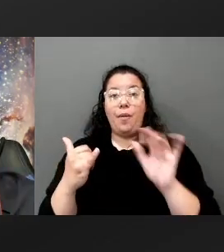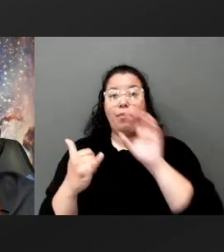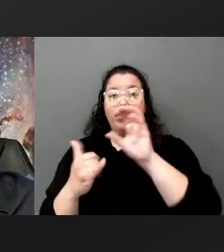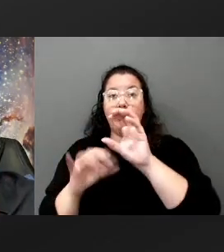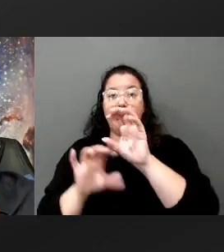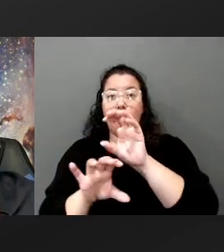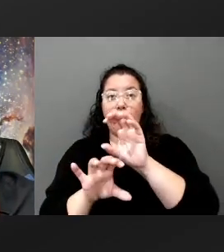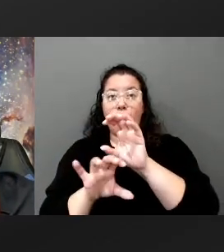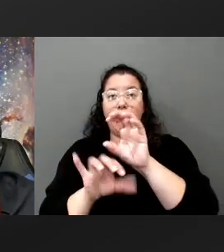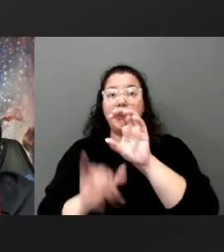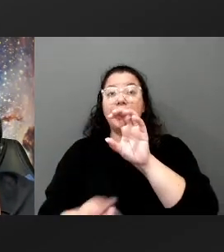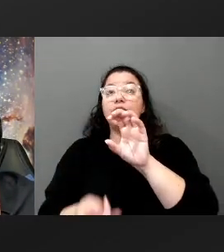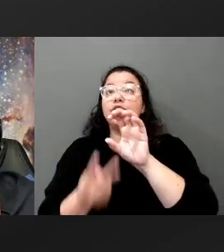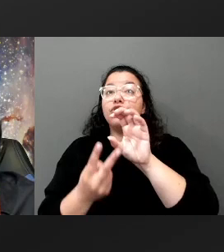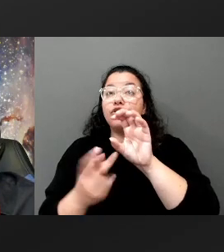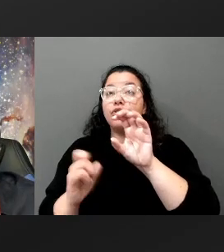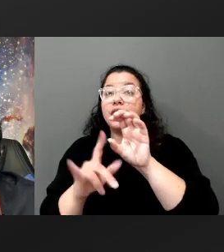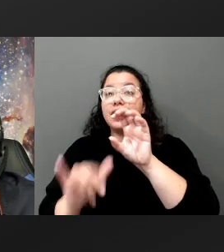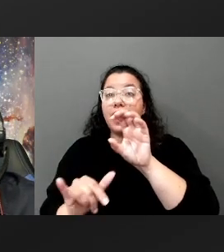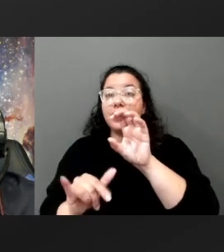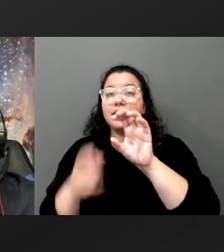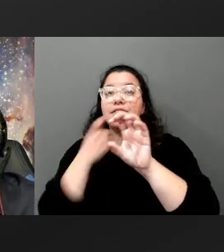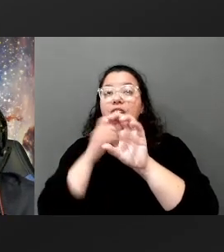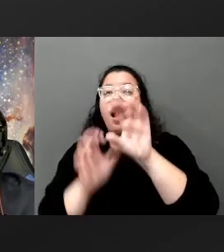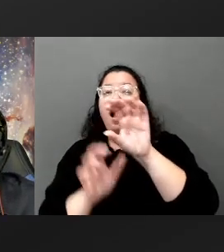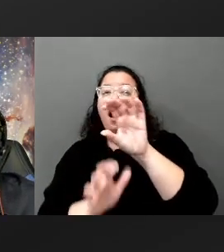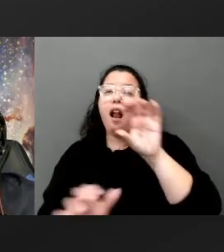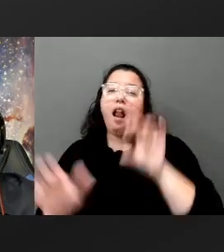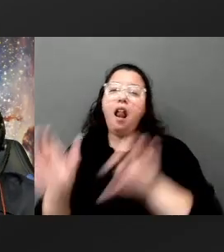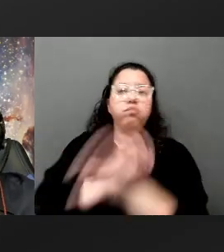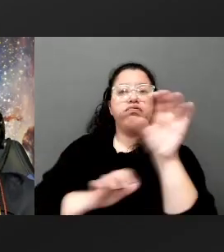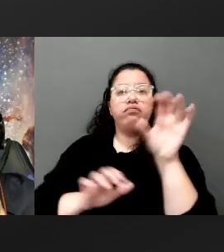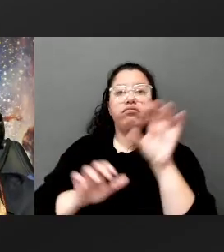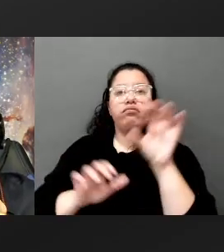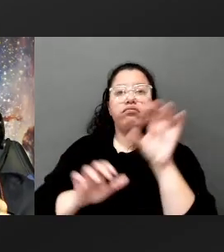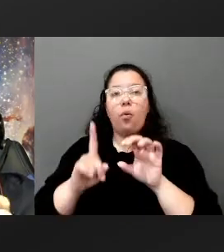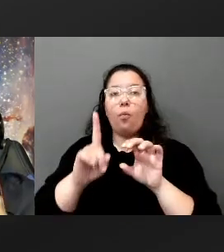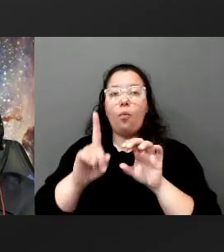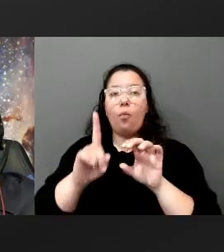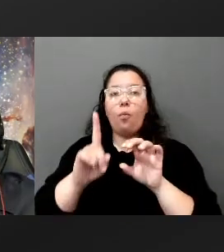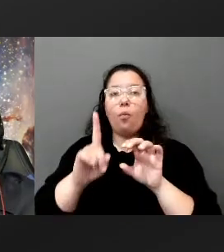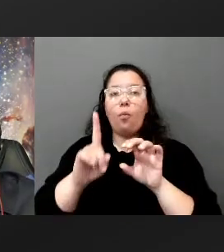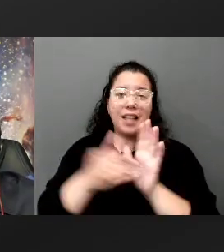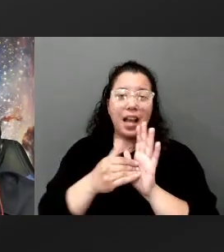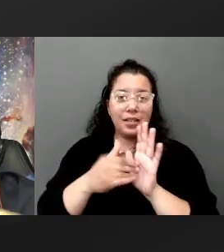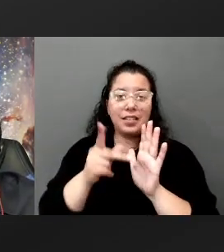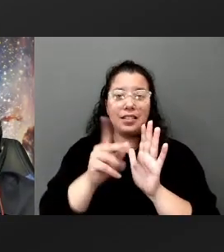recently flown by one another at 1,000 kilometers per second. And as they go by,